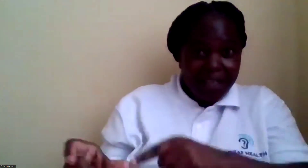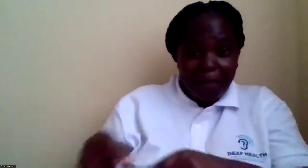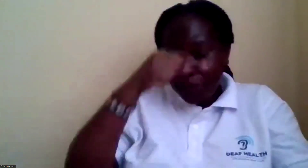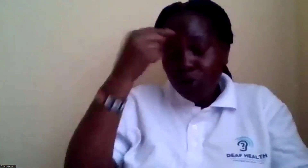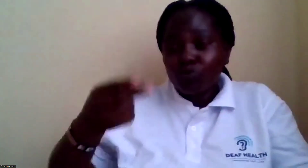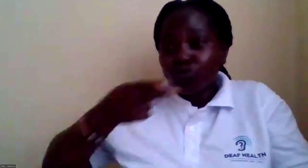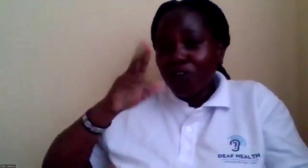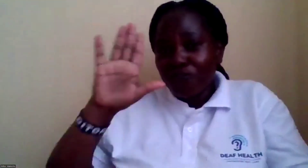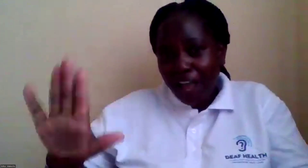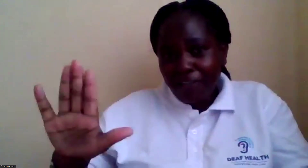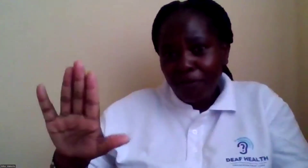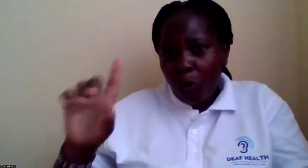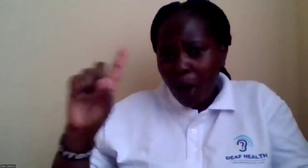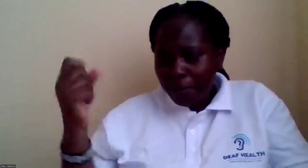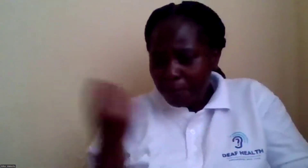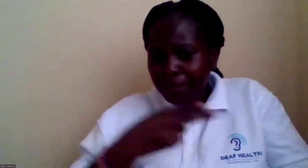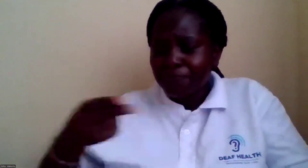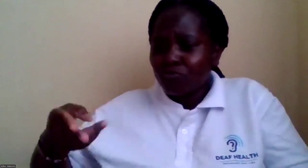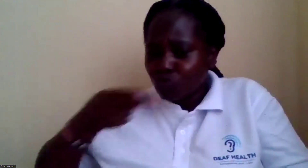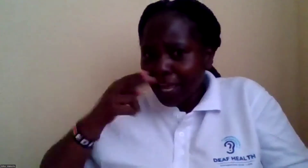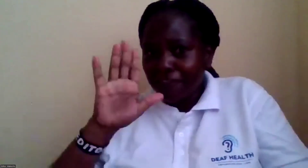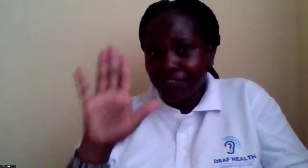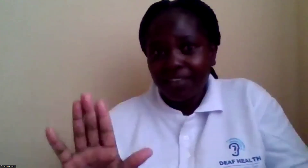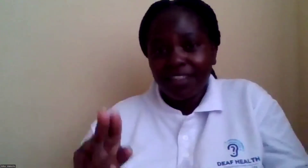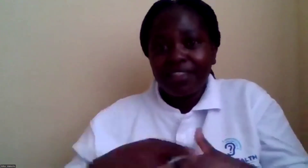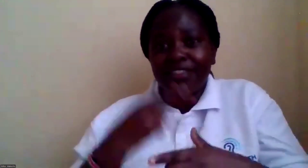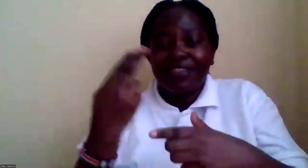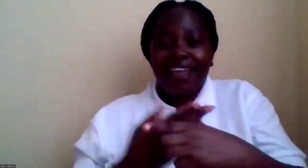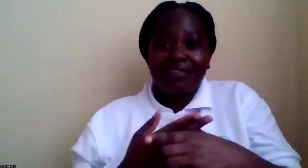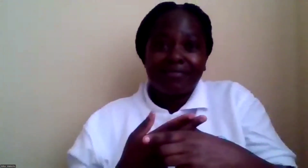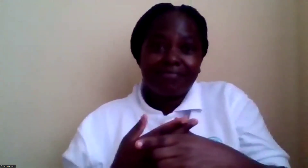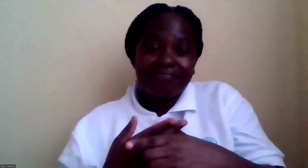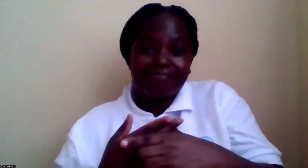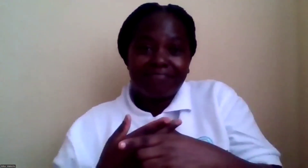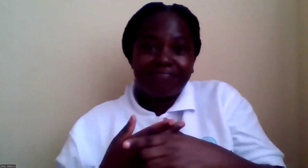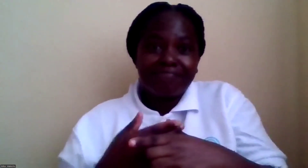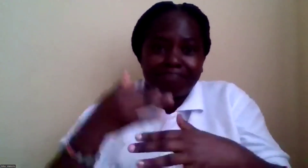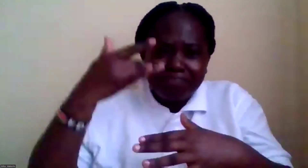sugar, within 1 month, their blood glucose will